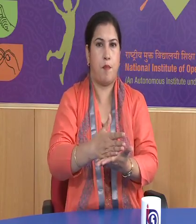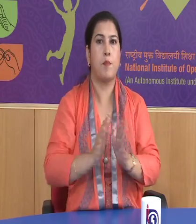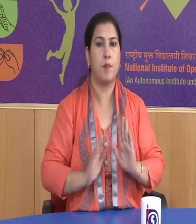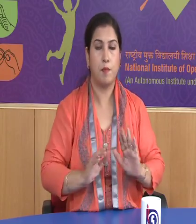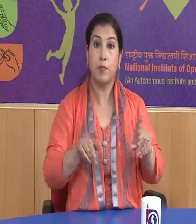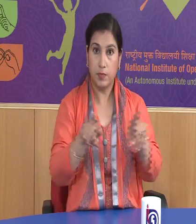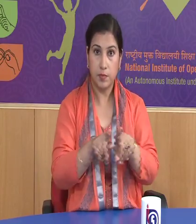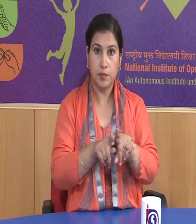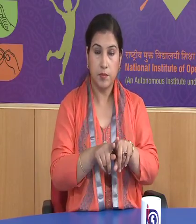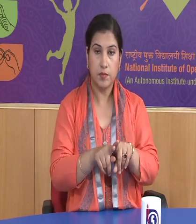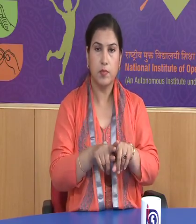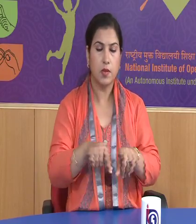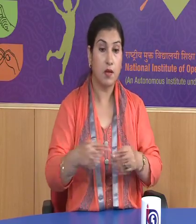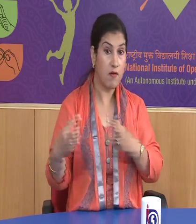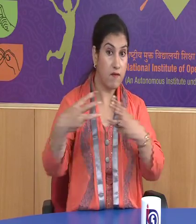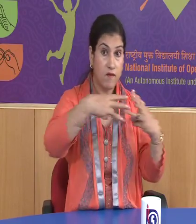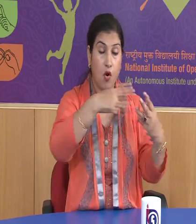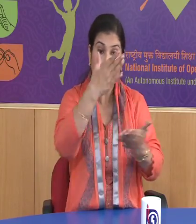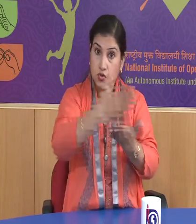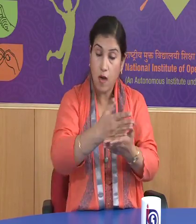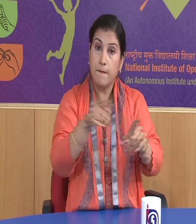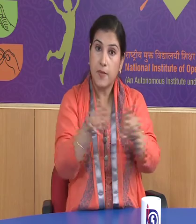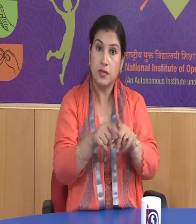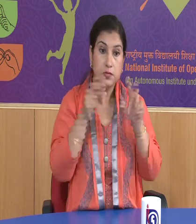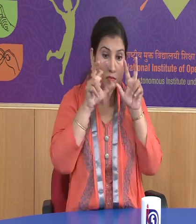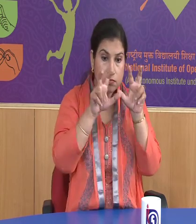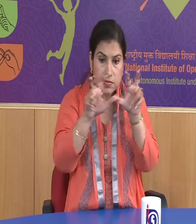and ensure peace and security in the world.